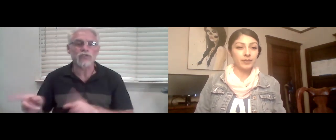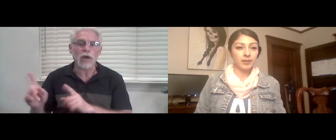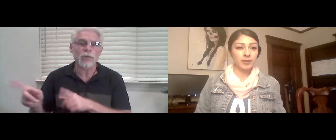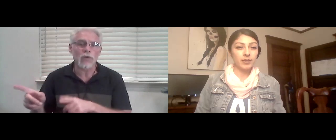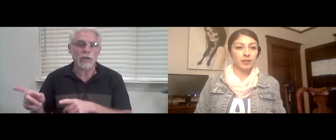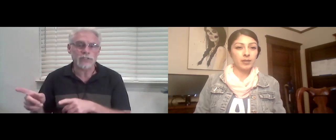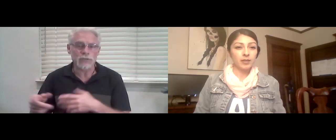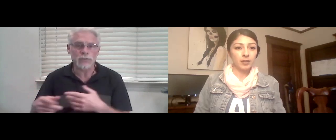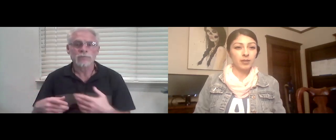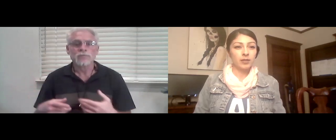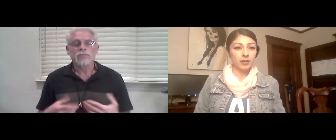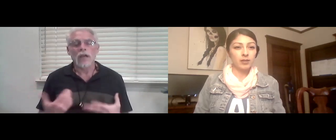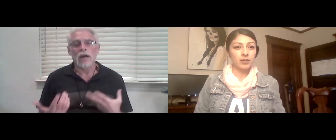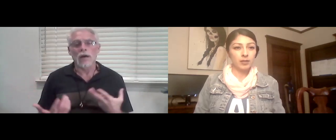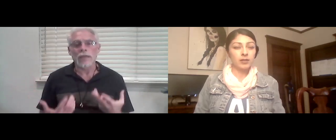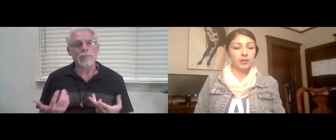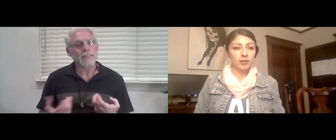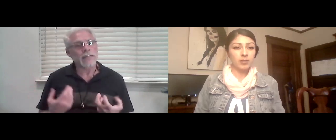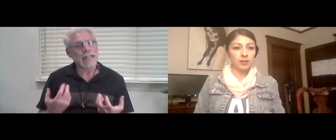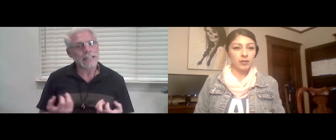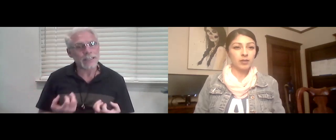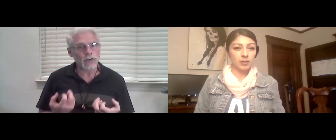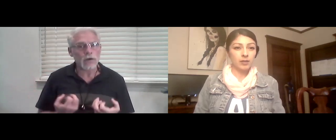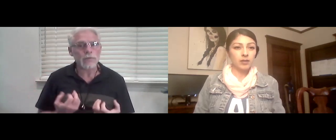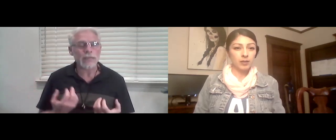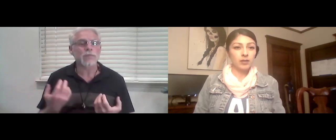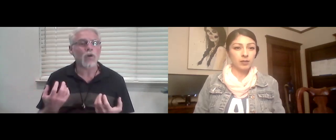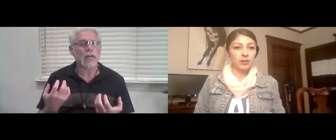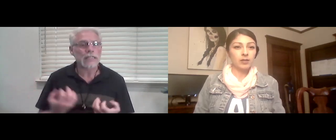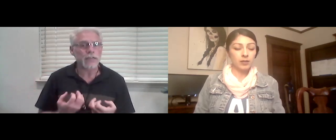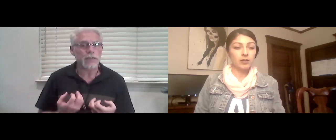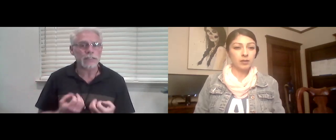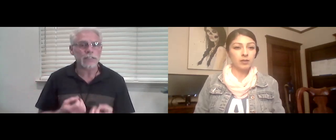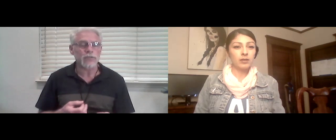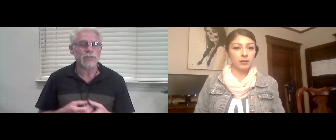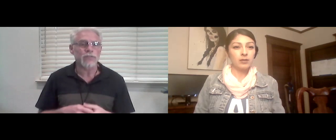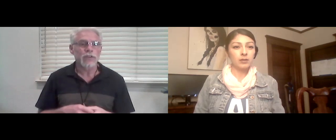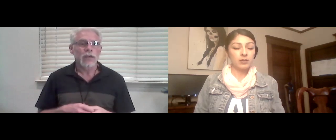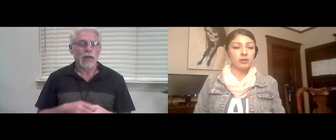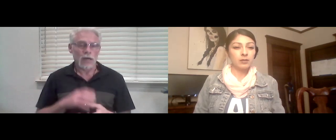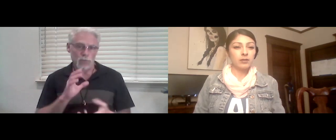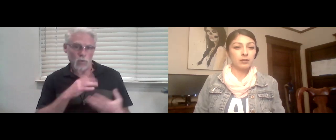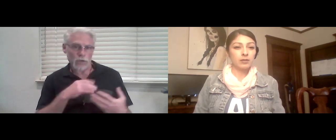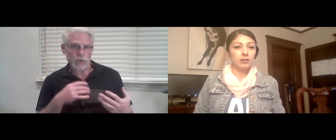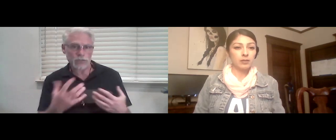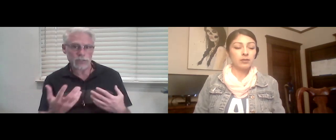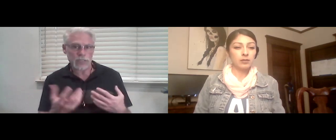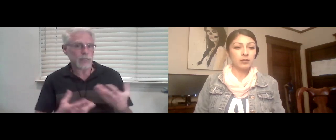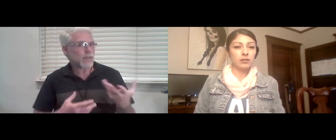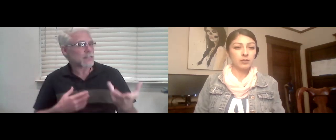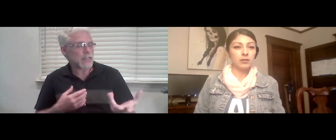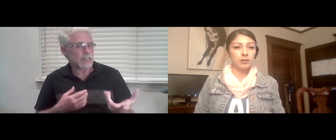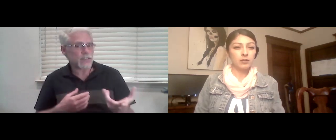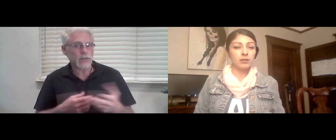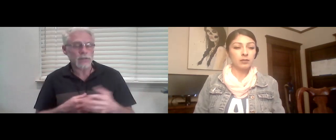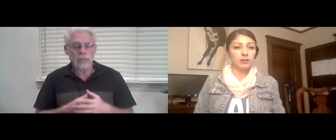you drop going to, it makes it clearer, it makes it more clear in terms of what you're actually signing,